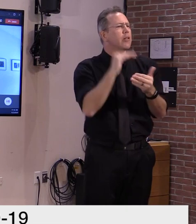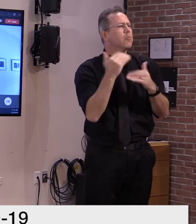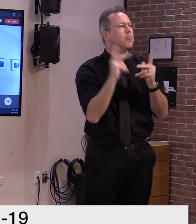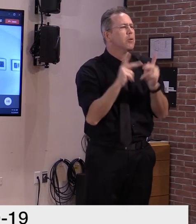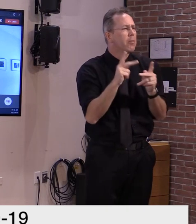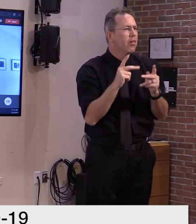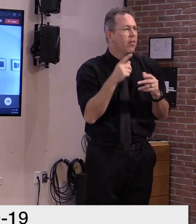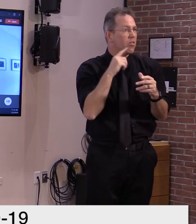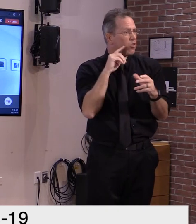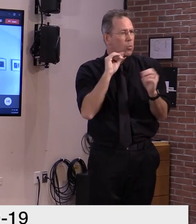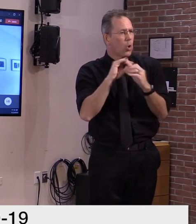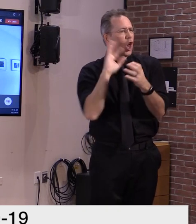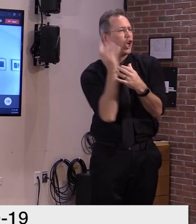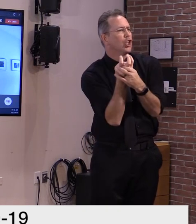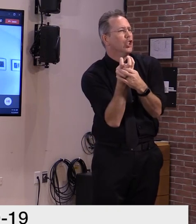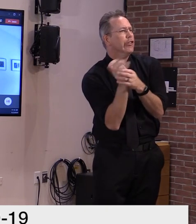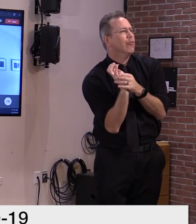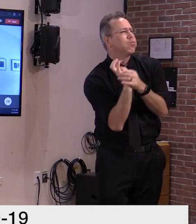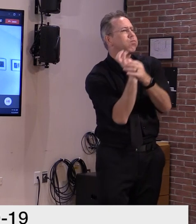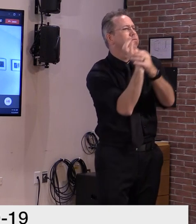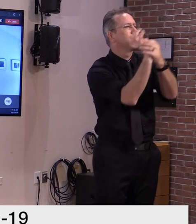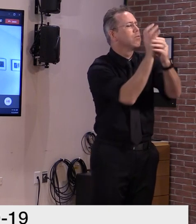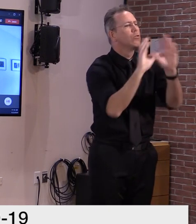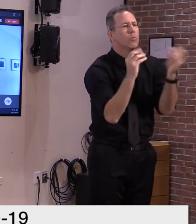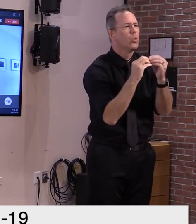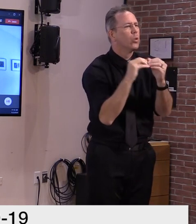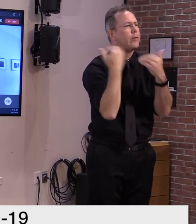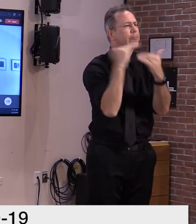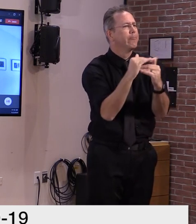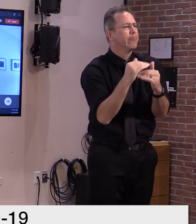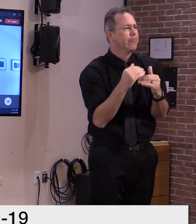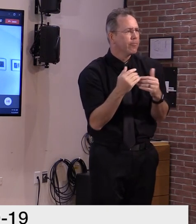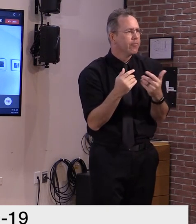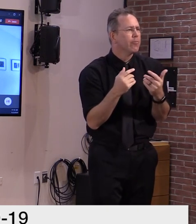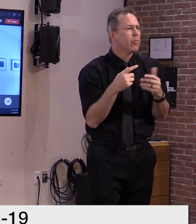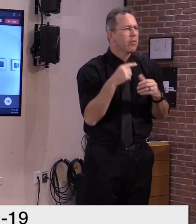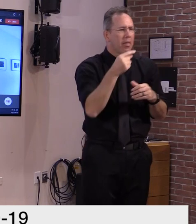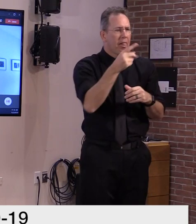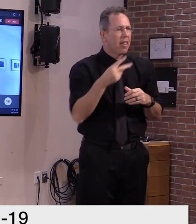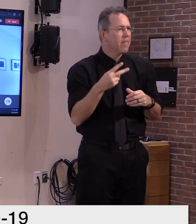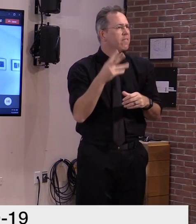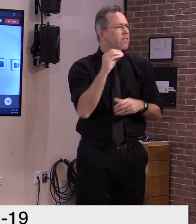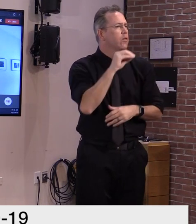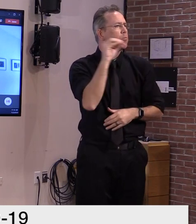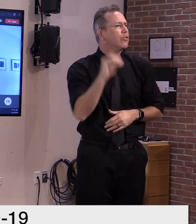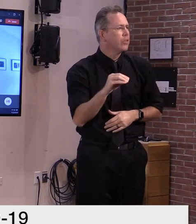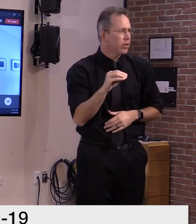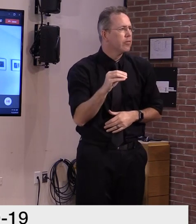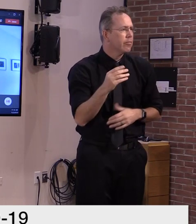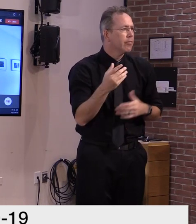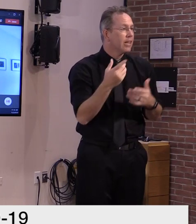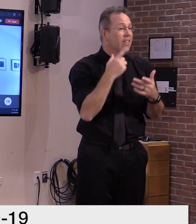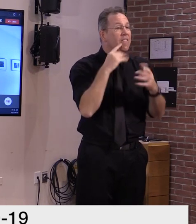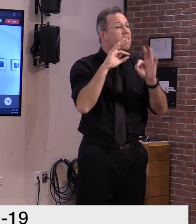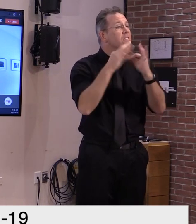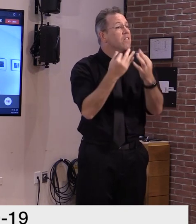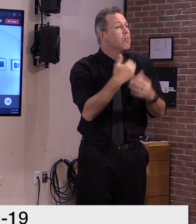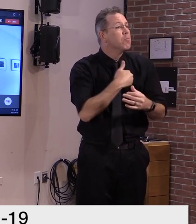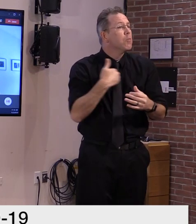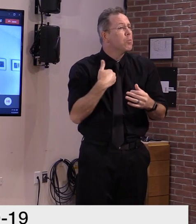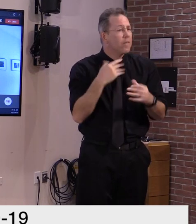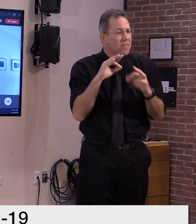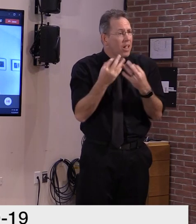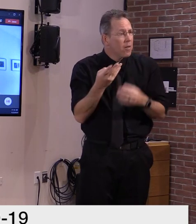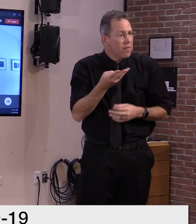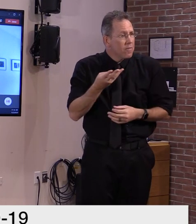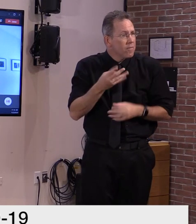lift capacity to 50%, except for a party traveling together. So let's be clear, if you're a family of four and